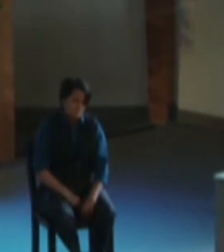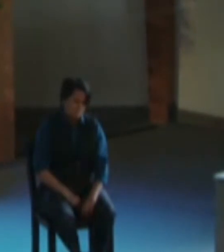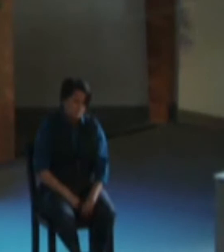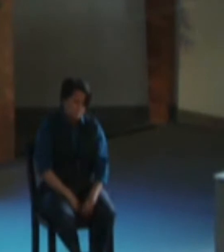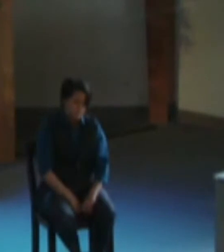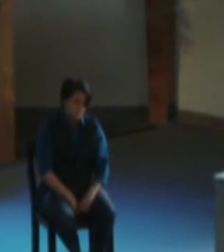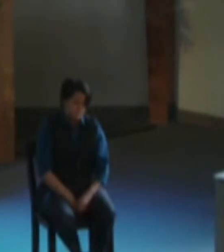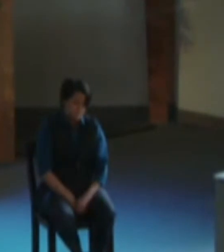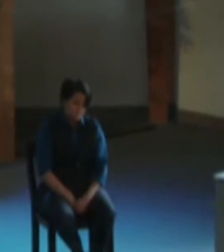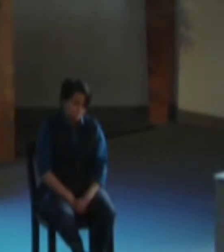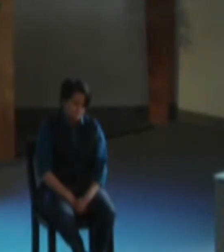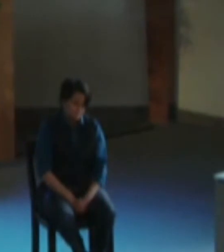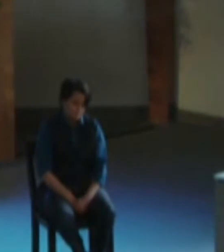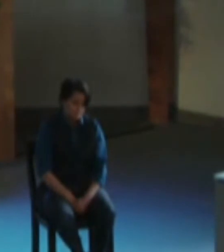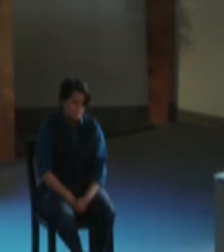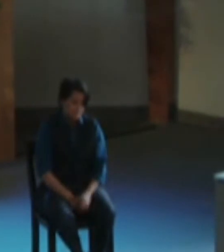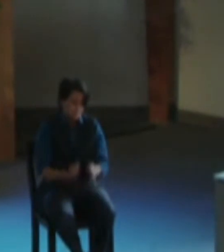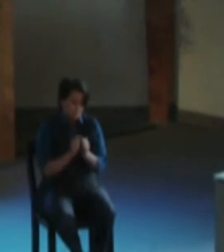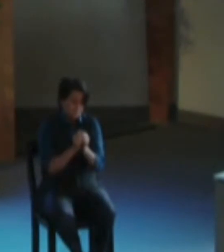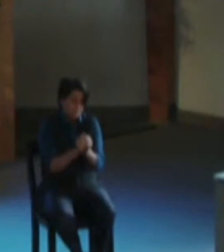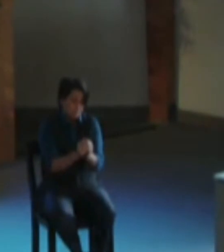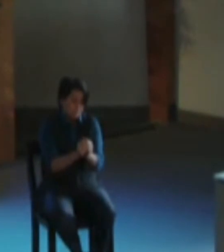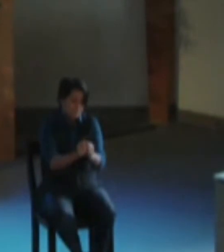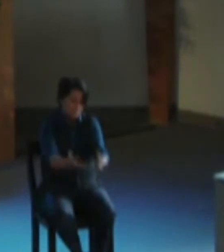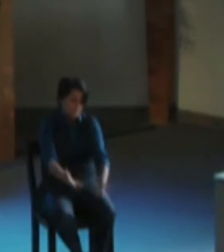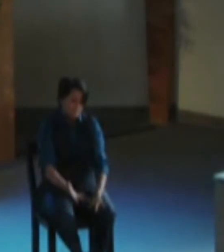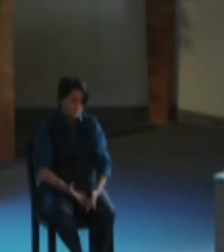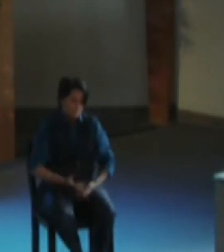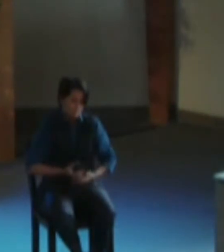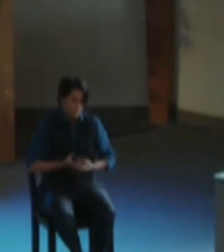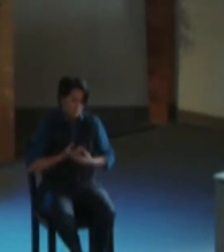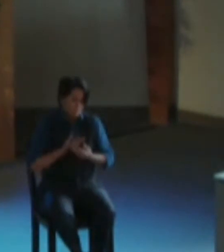And so let's take that breath again. Inhale